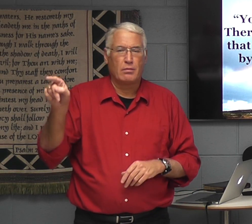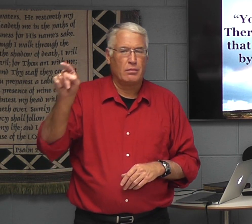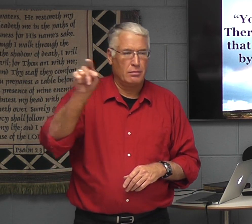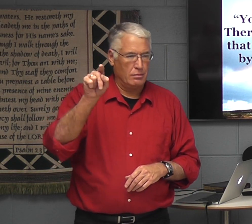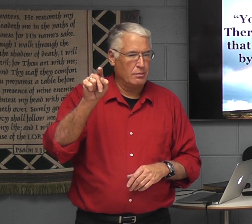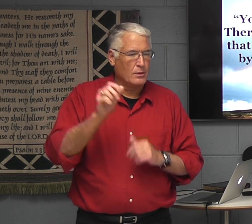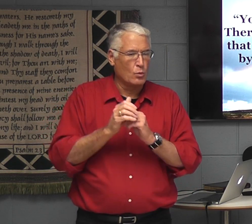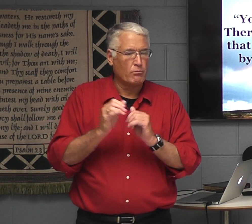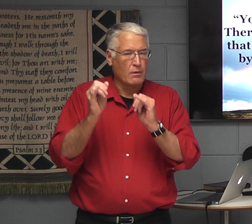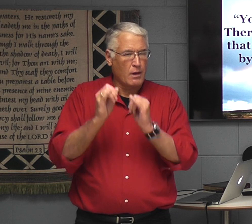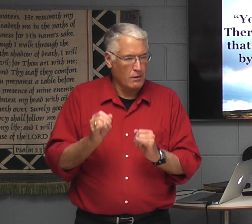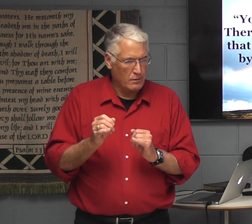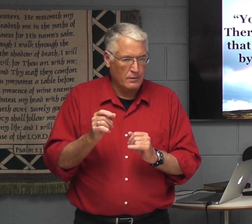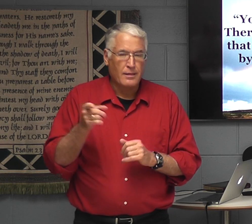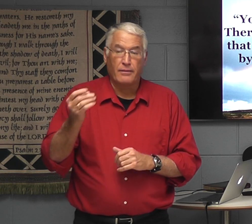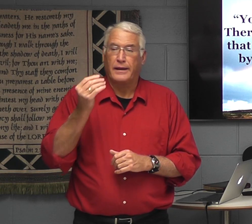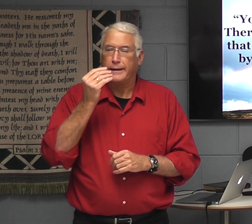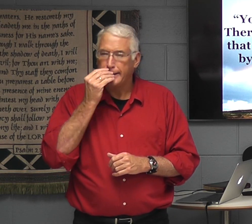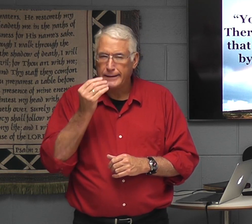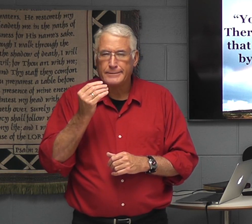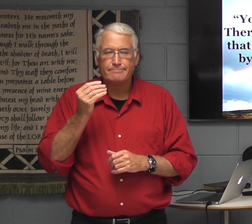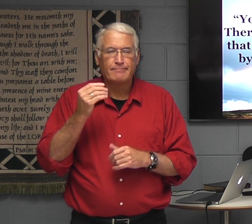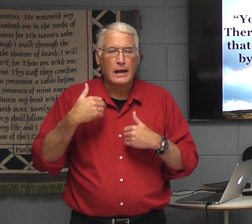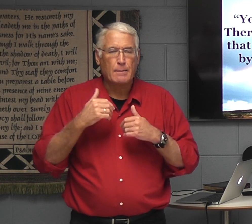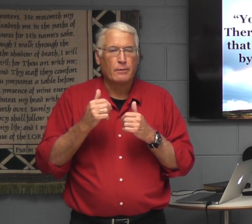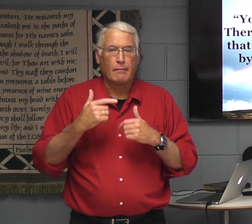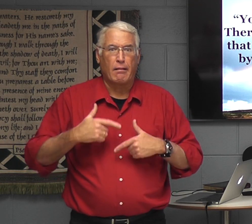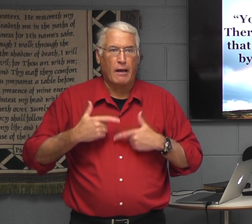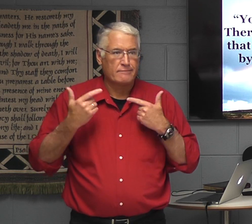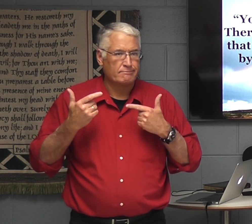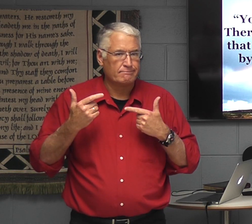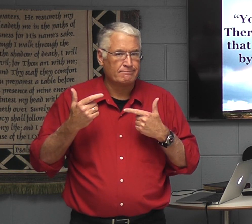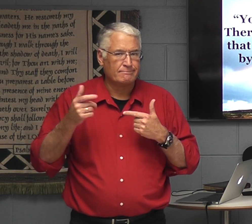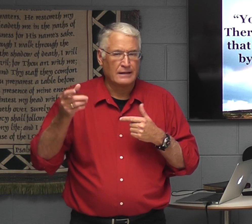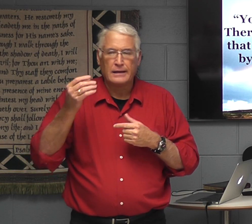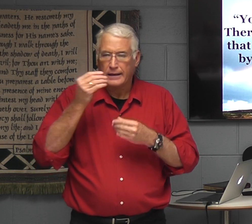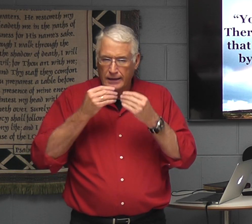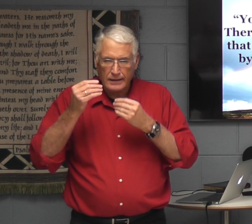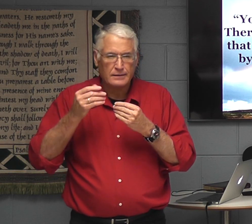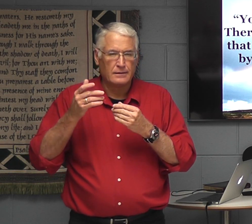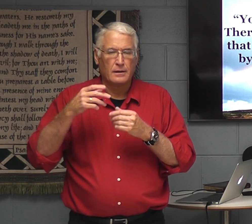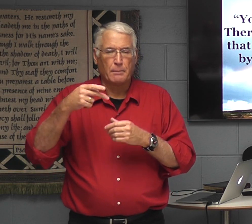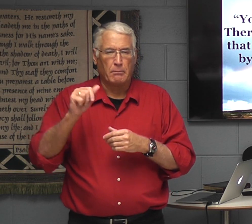like pagan people who worshiped idols. They would eat animals that were living.